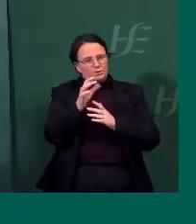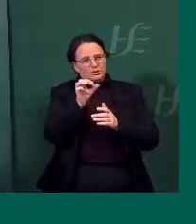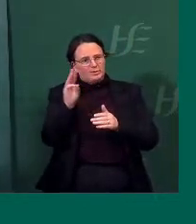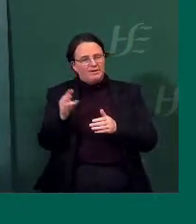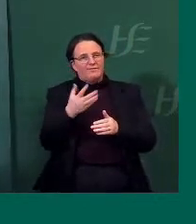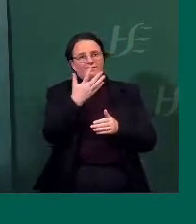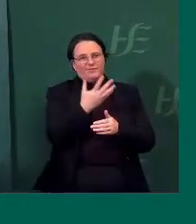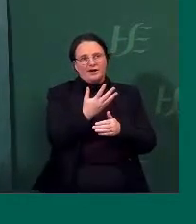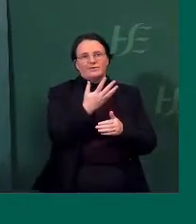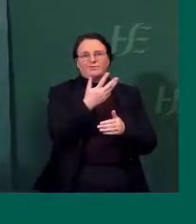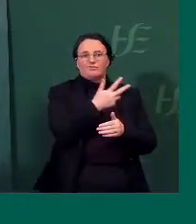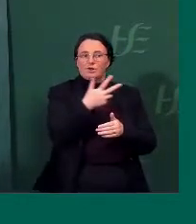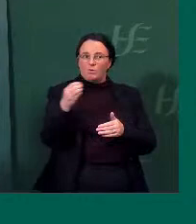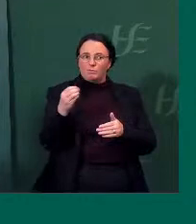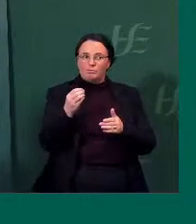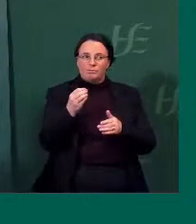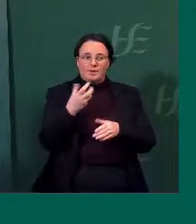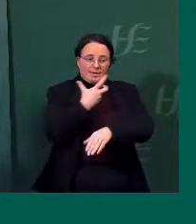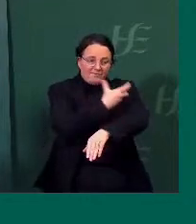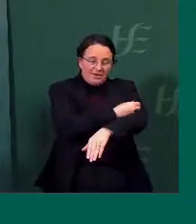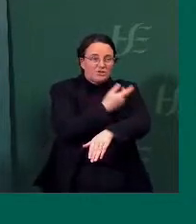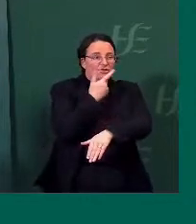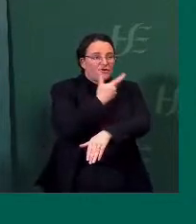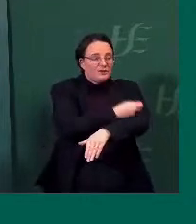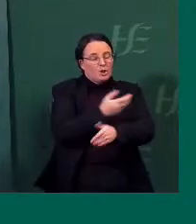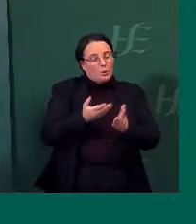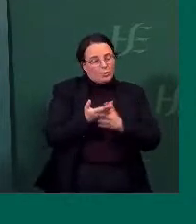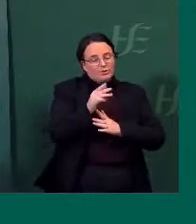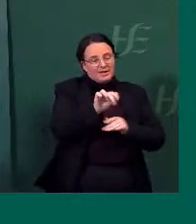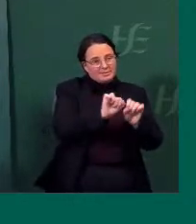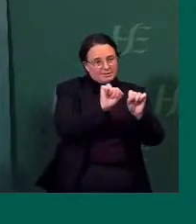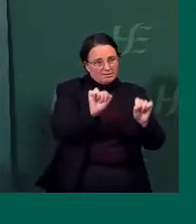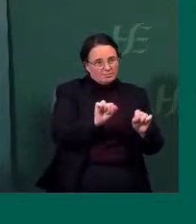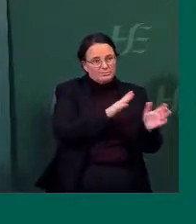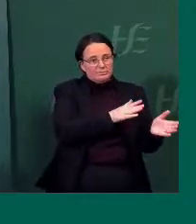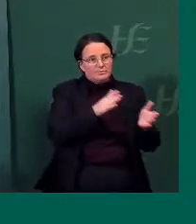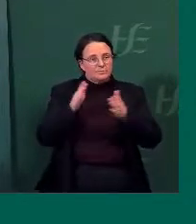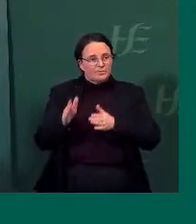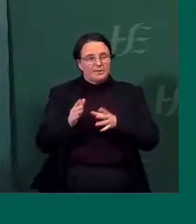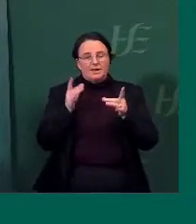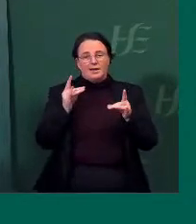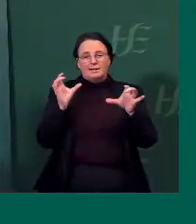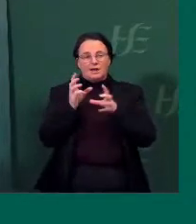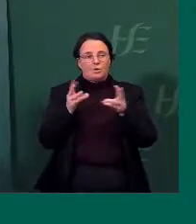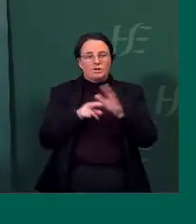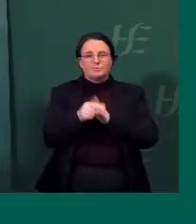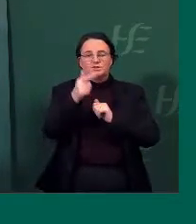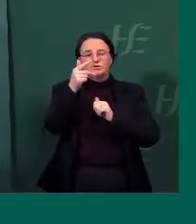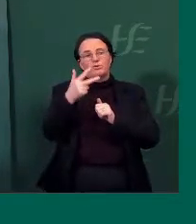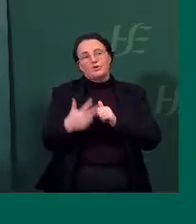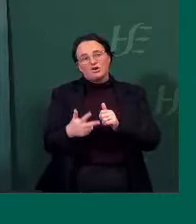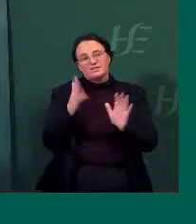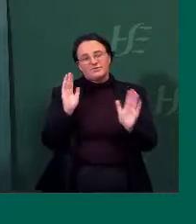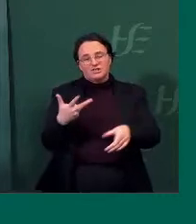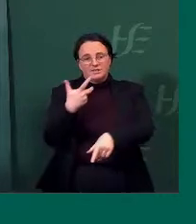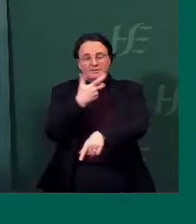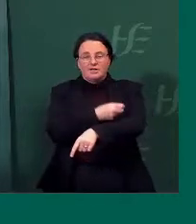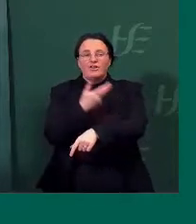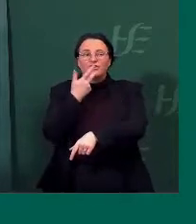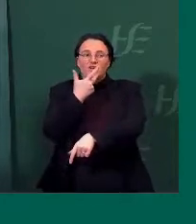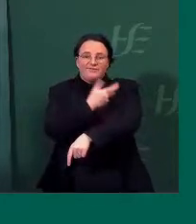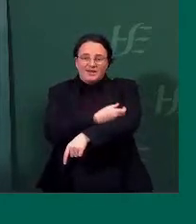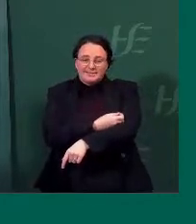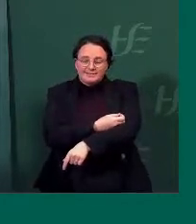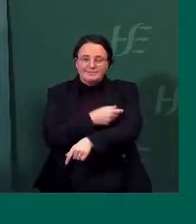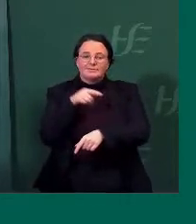people have had their booster vaccinated through that service. Healthcare workers, about 2/3 of the way through, and again, our aim is that the majority of those will